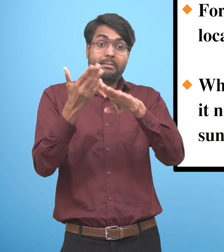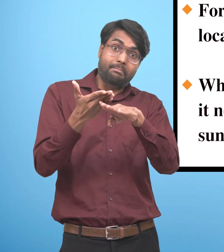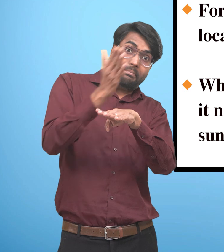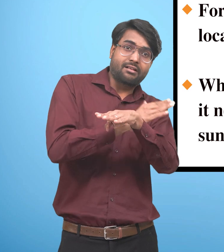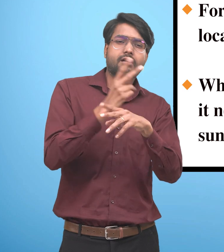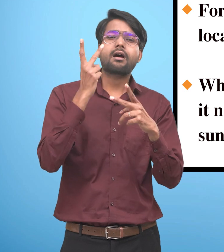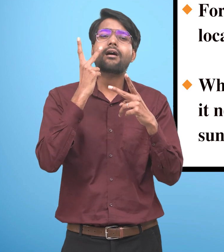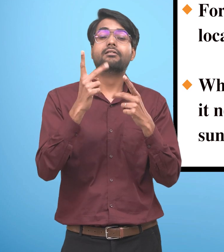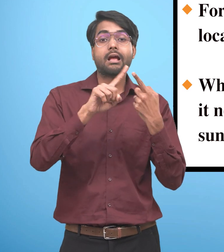sunrise.